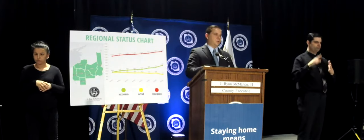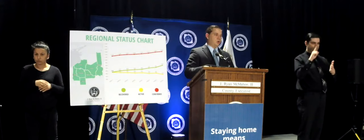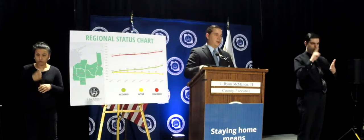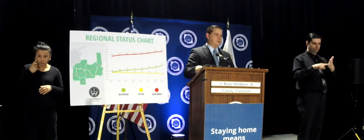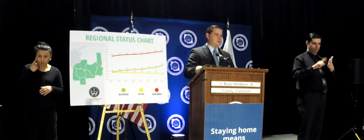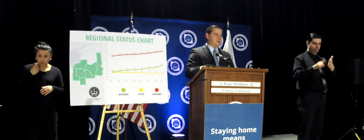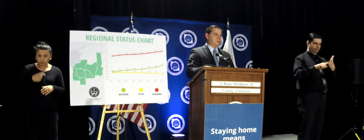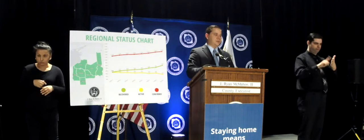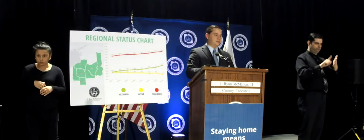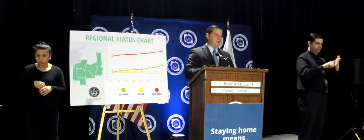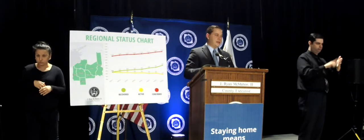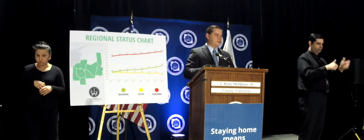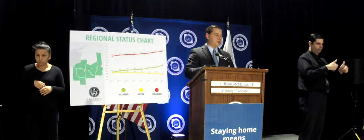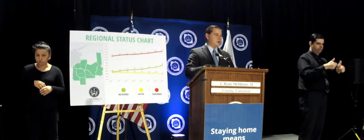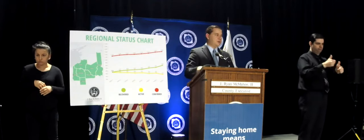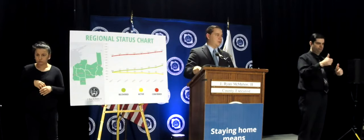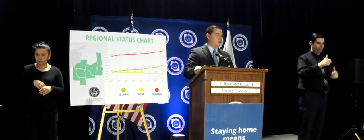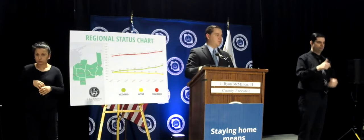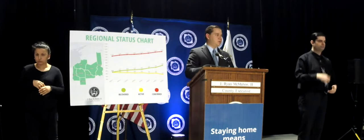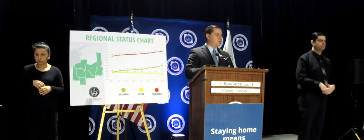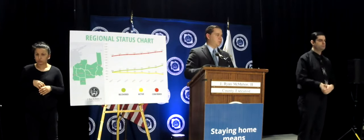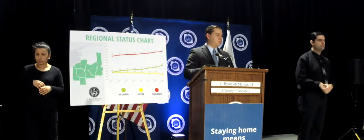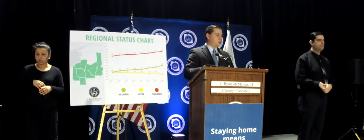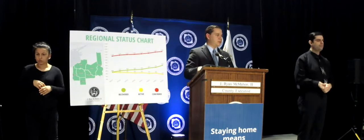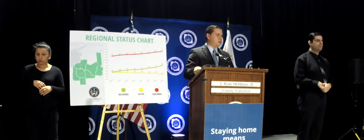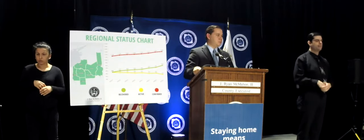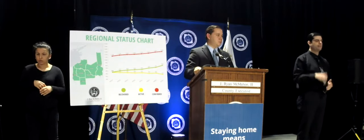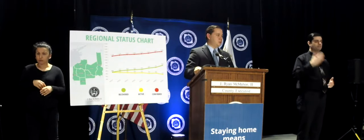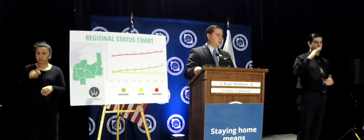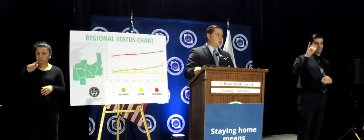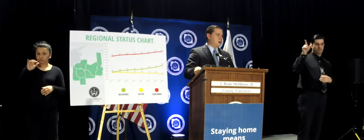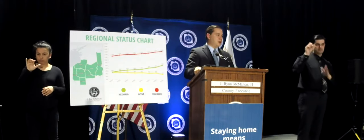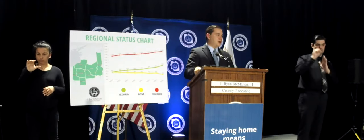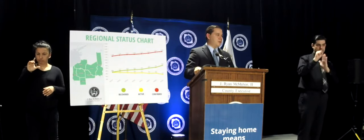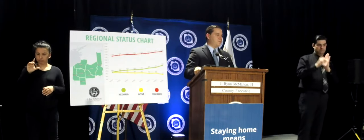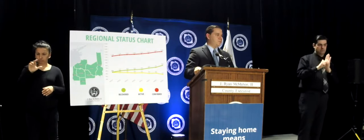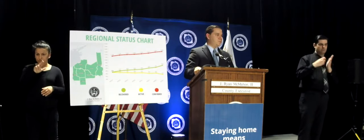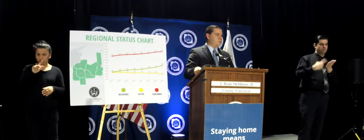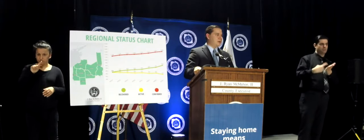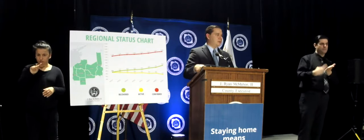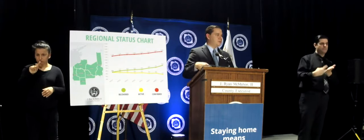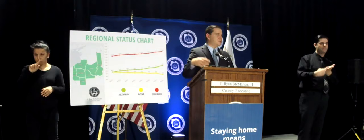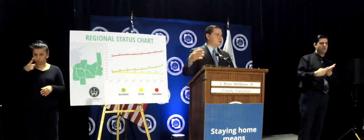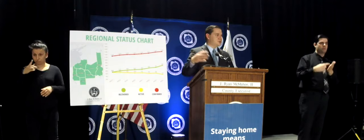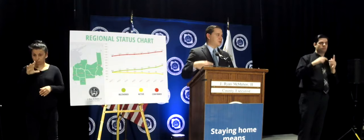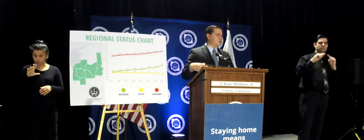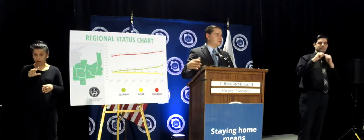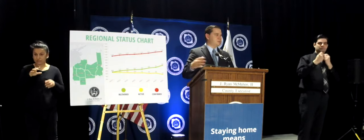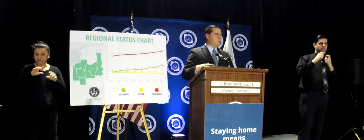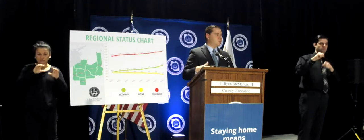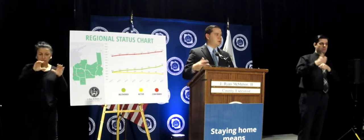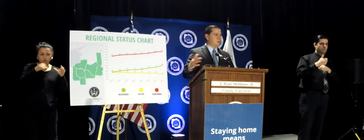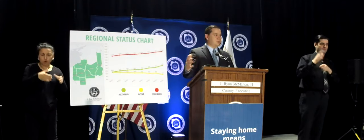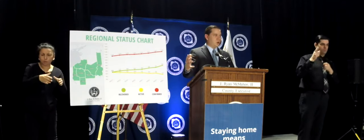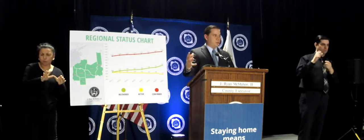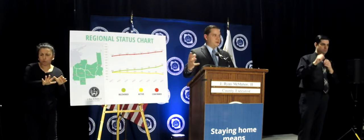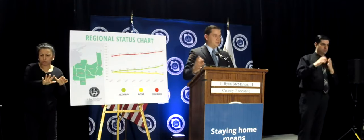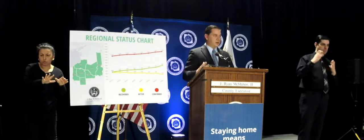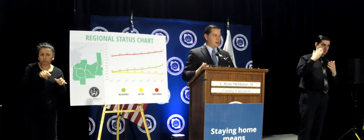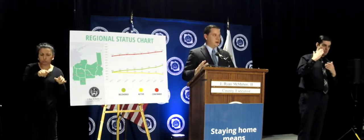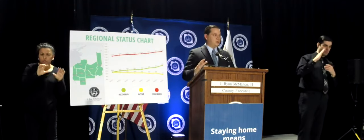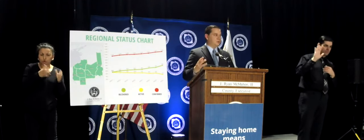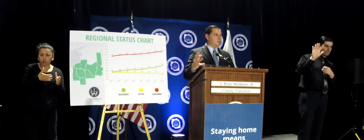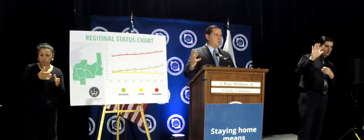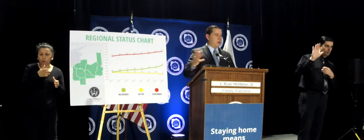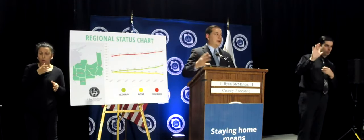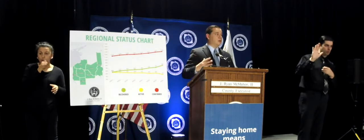to learn more about some of what the state's talking about with the Bloomberg team. That's interesting to us. Maybe we could incorporate some of